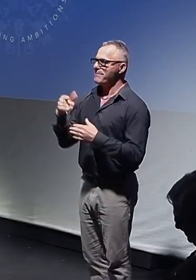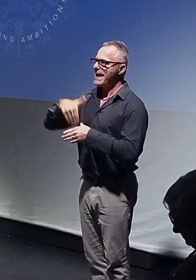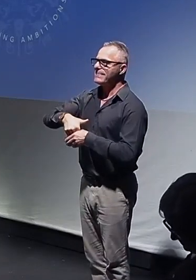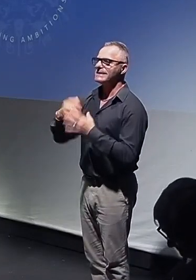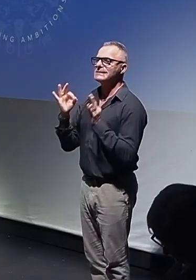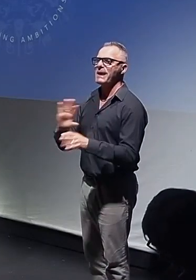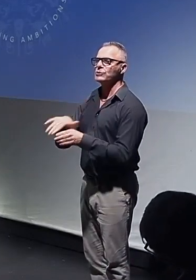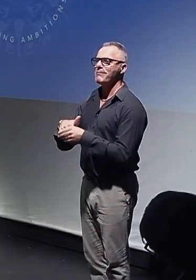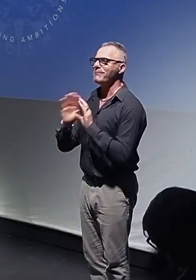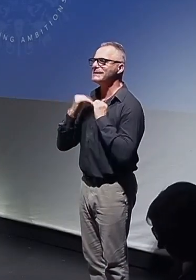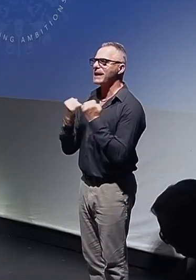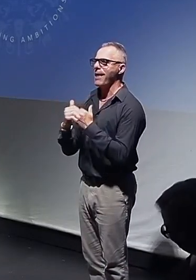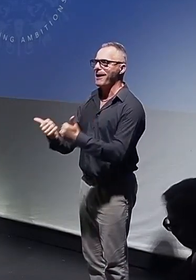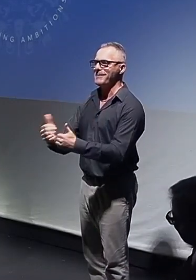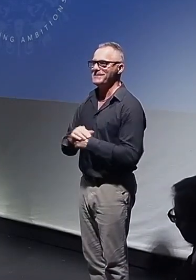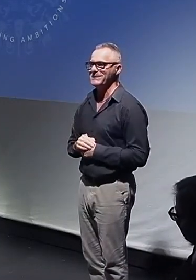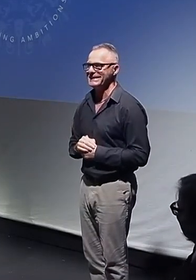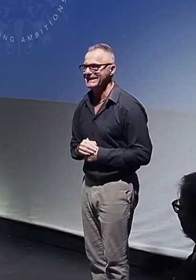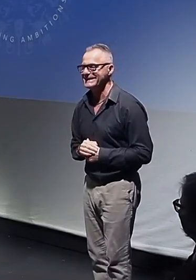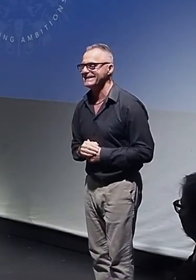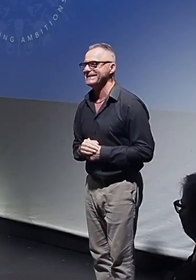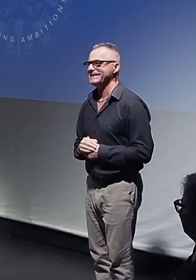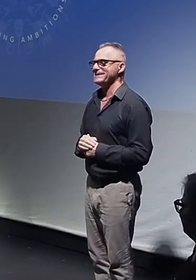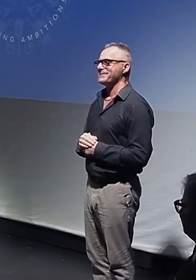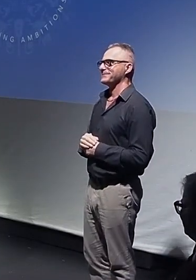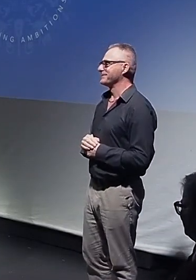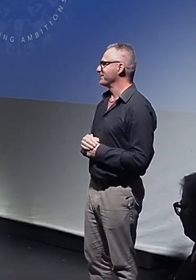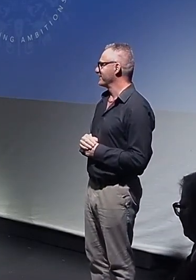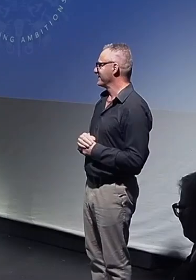not many of us. Well, there is a lot, actually, in London.